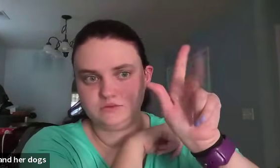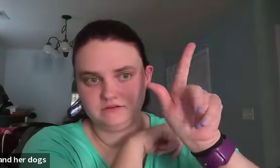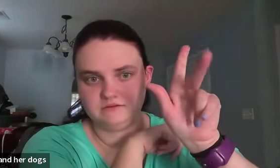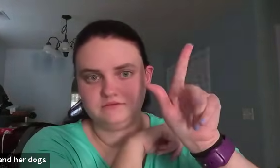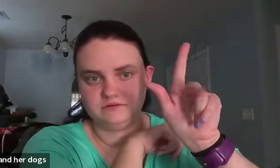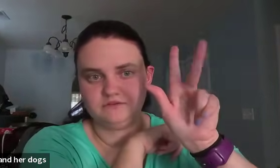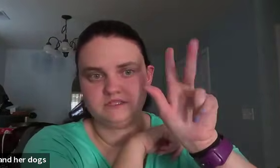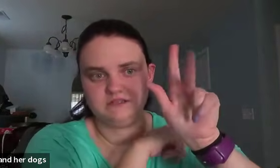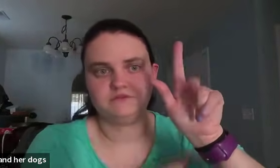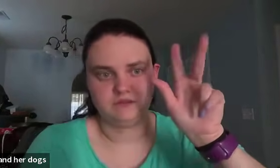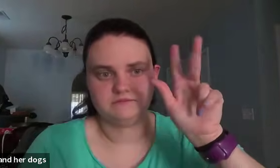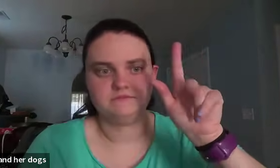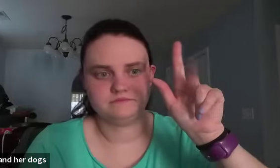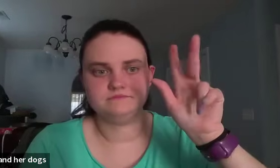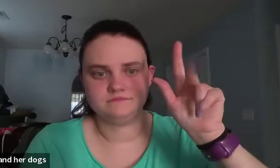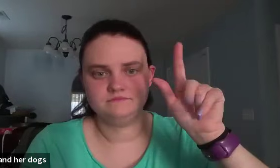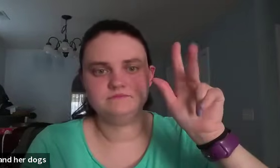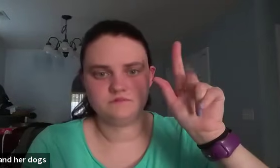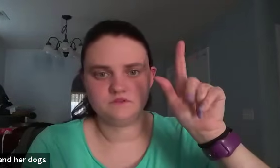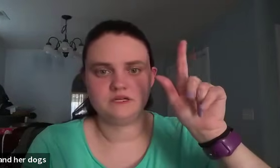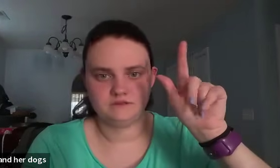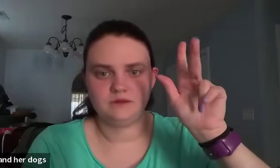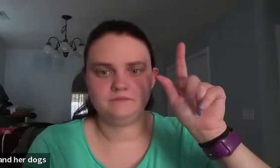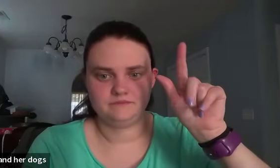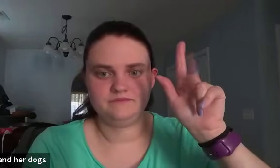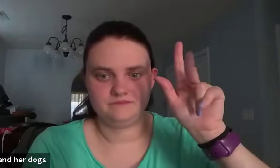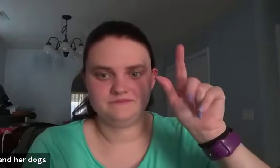23. 23. 23.